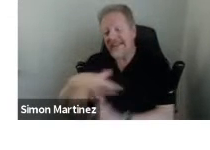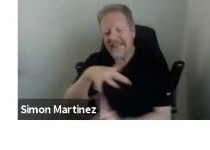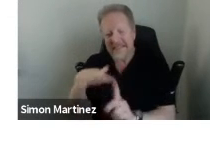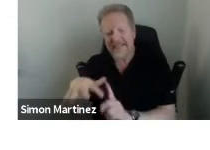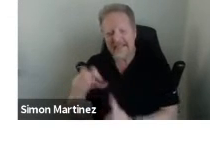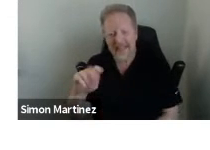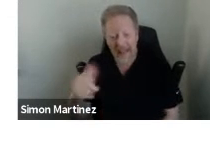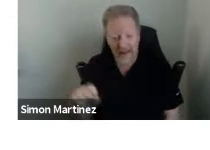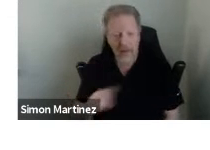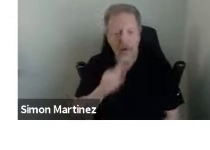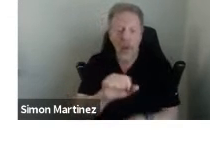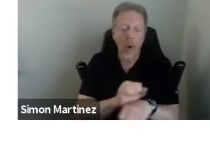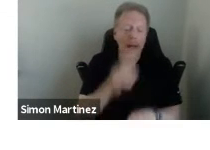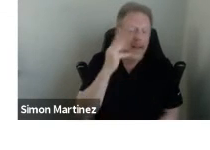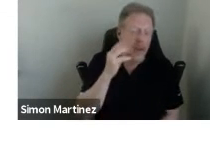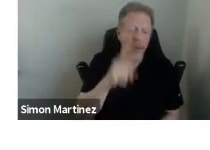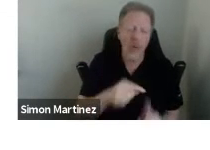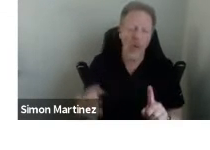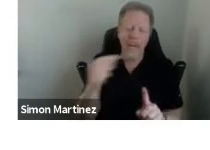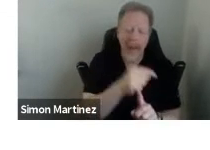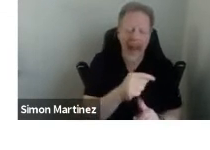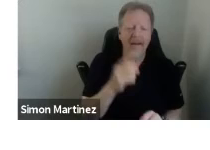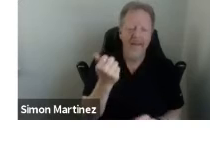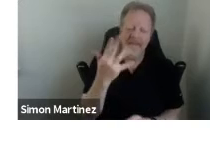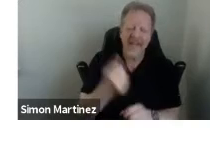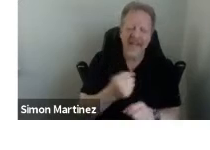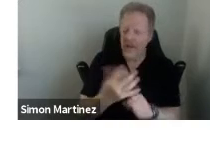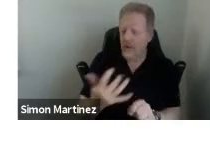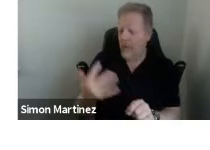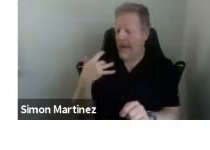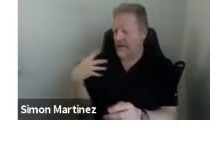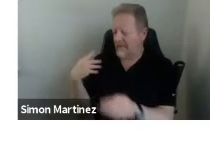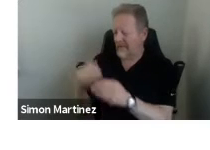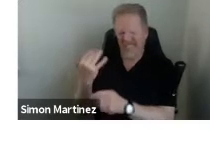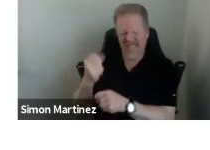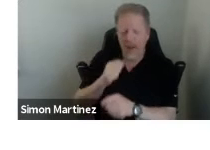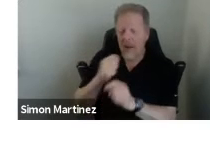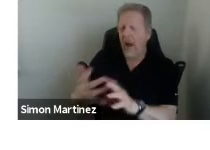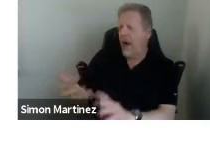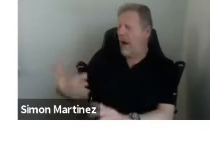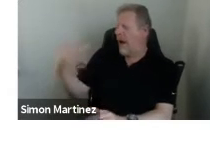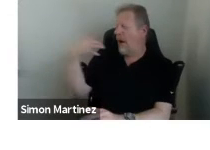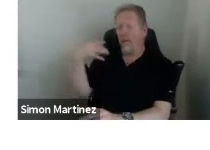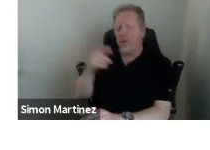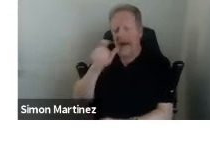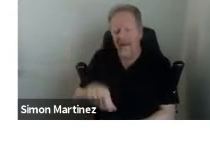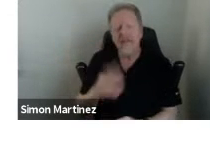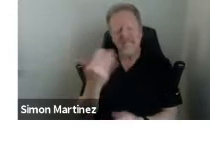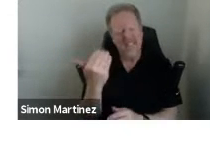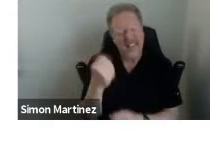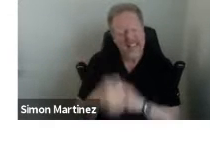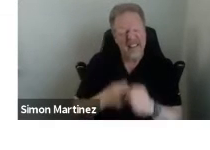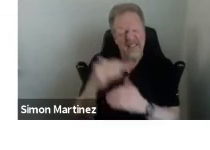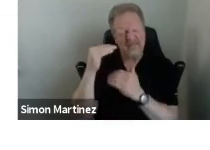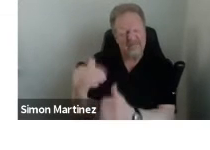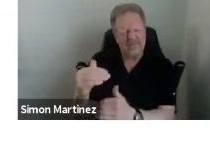So for your work experience, you just want to go back about 15 years. There's no reason to go too far back, and that's the general length